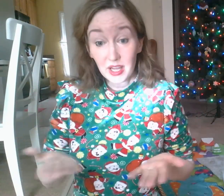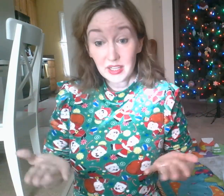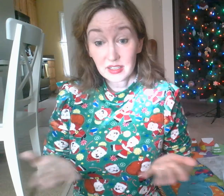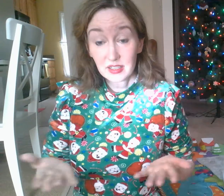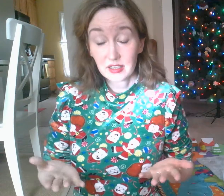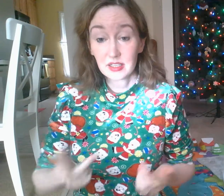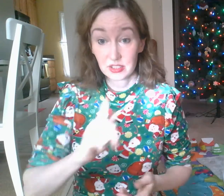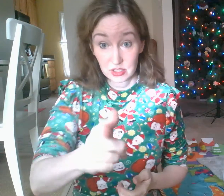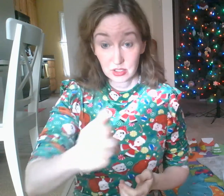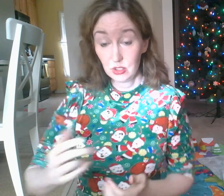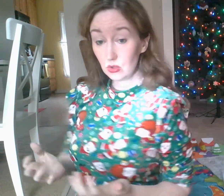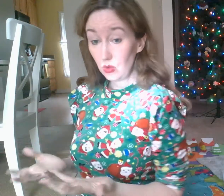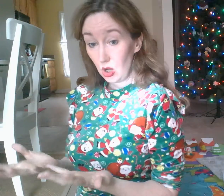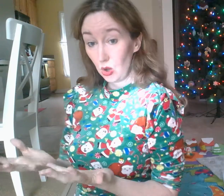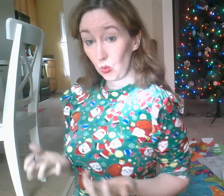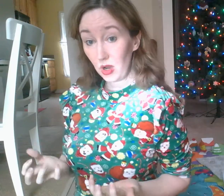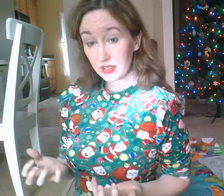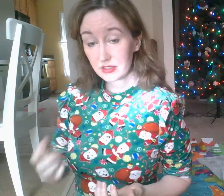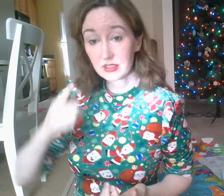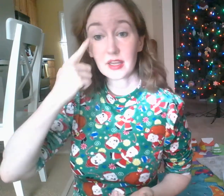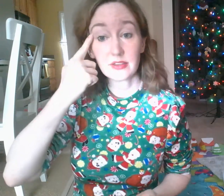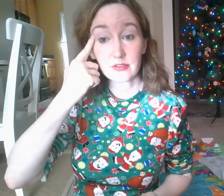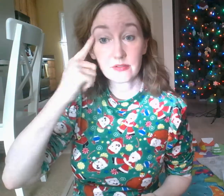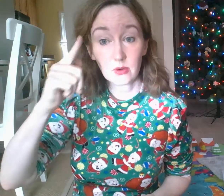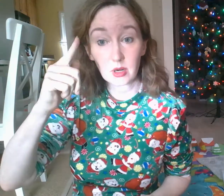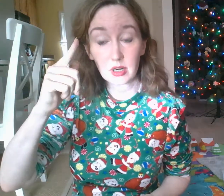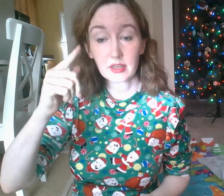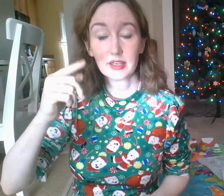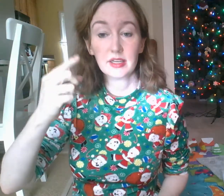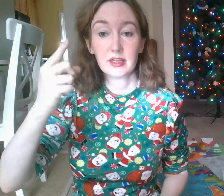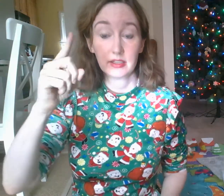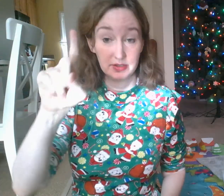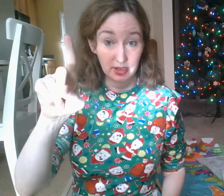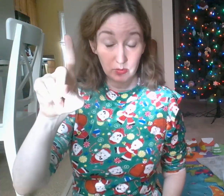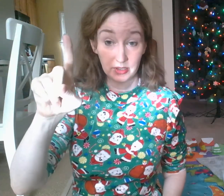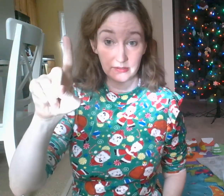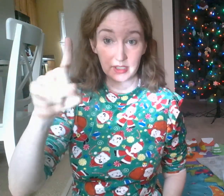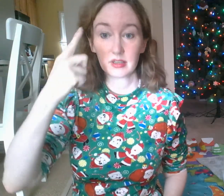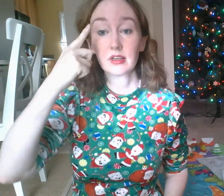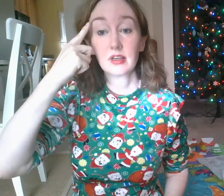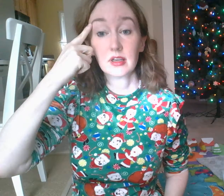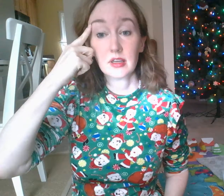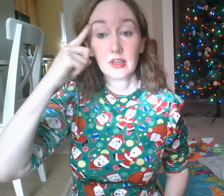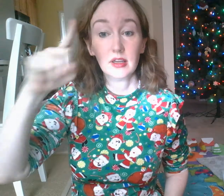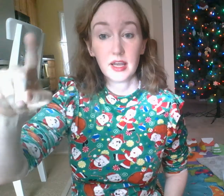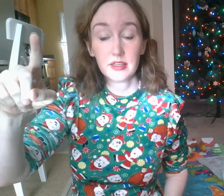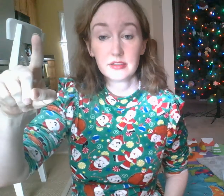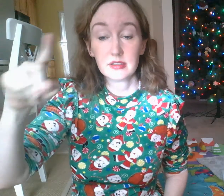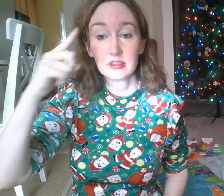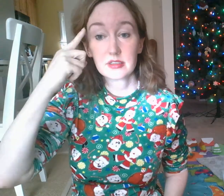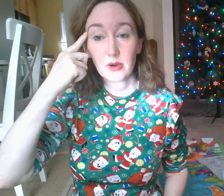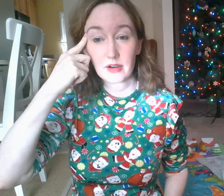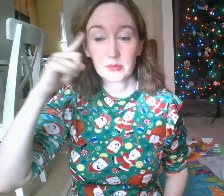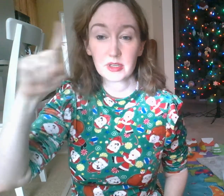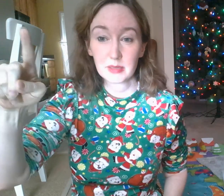What do you want? And then for, take your pointer finger and just go out from your temple